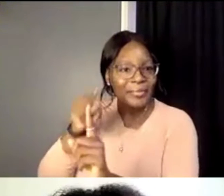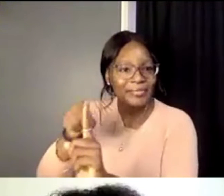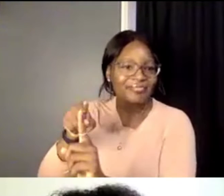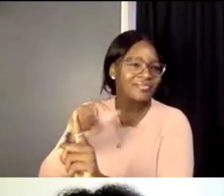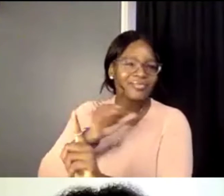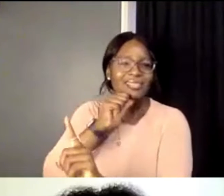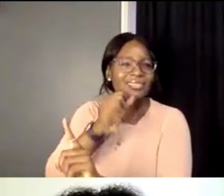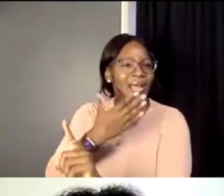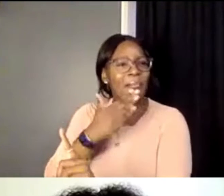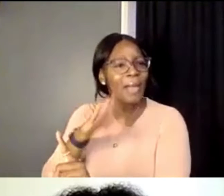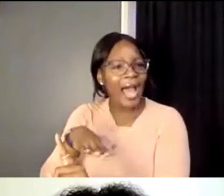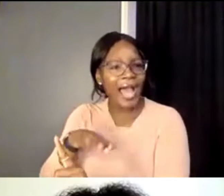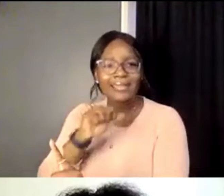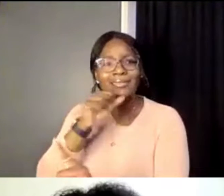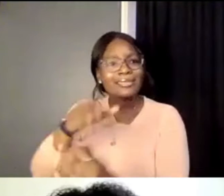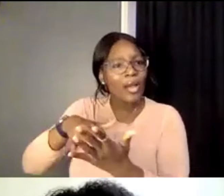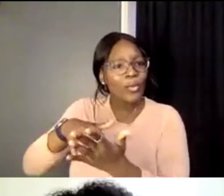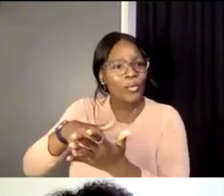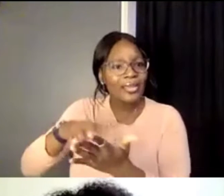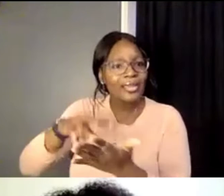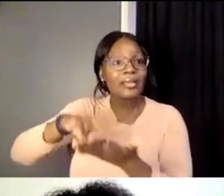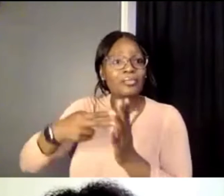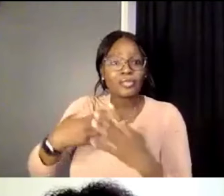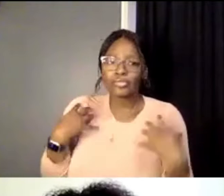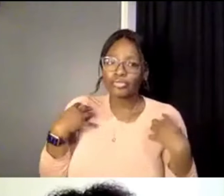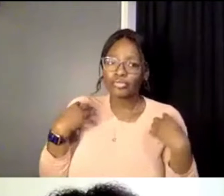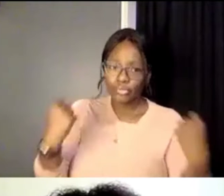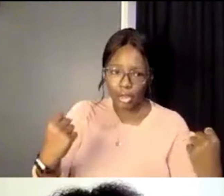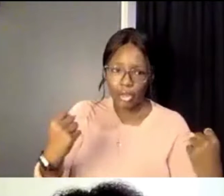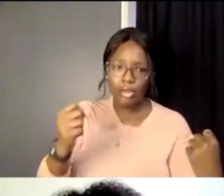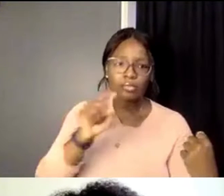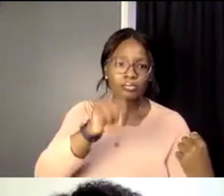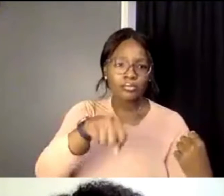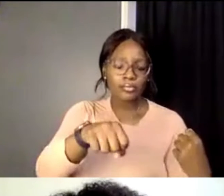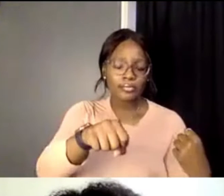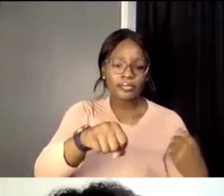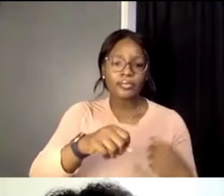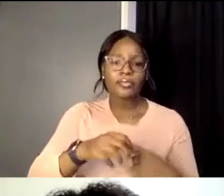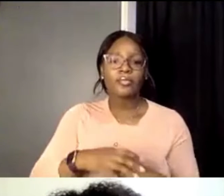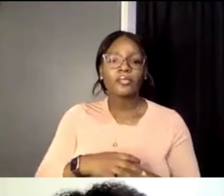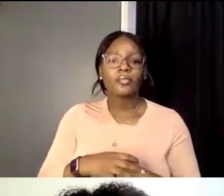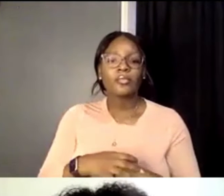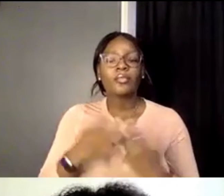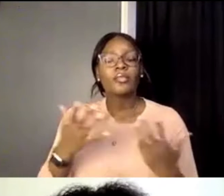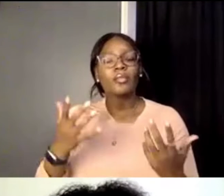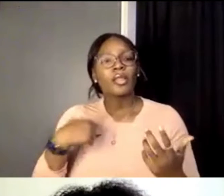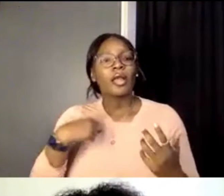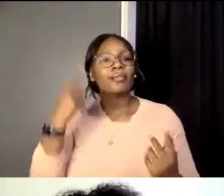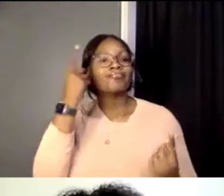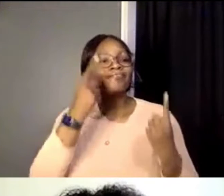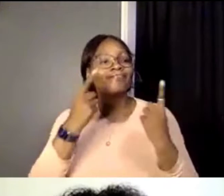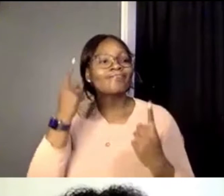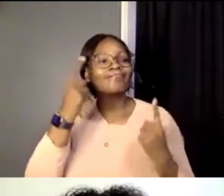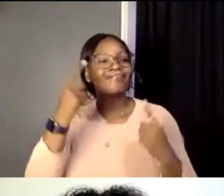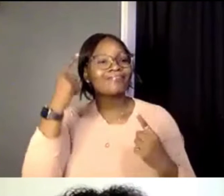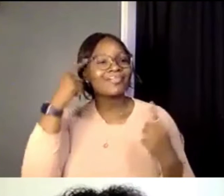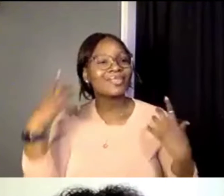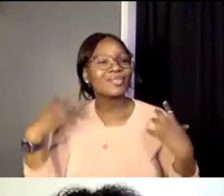of strength. And, you know, when I think about how our mental health, our emotional health, our